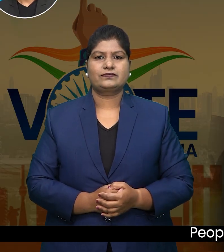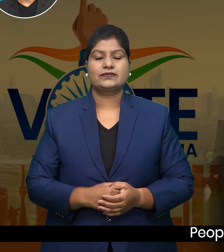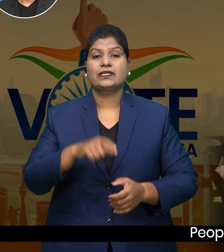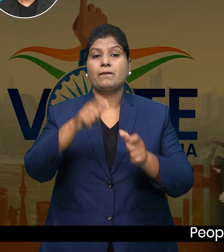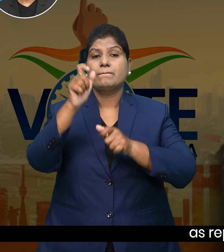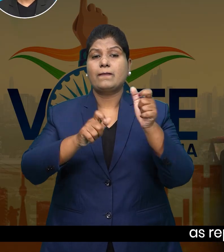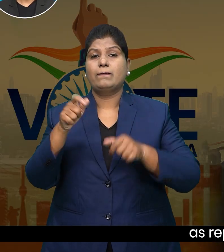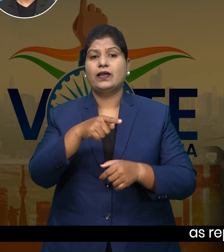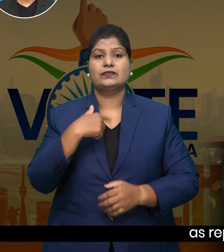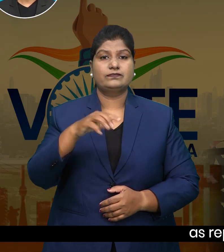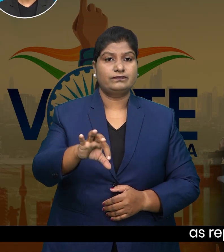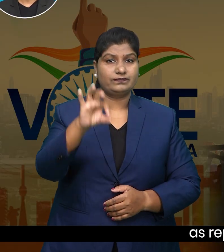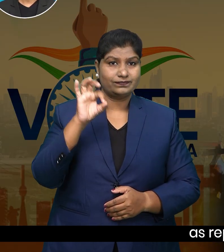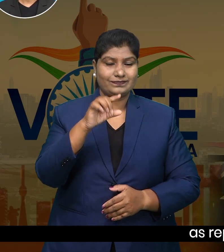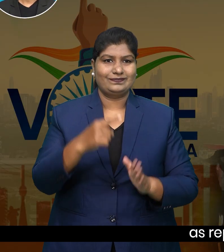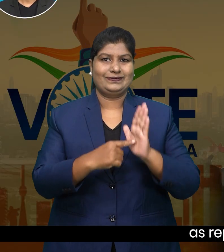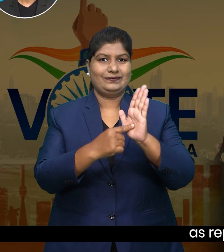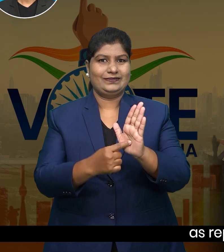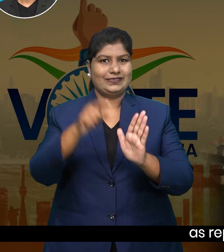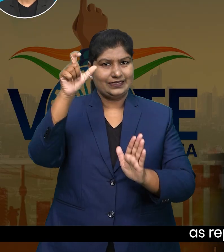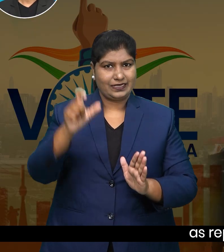People are elected as representatives.